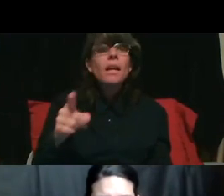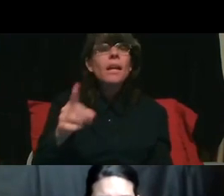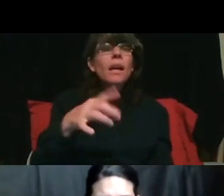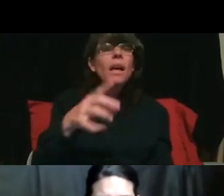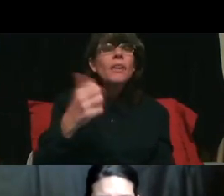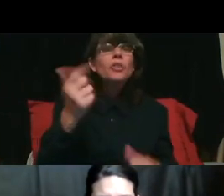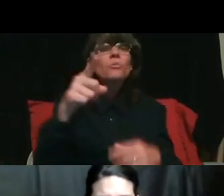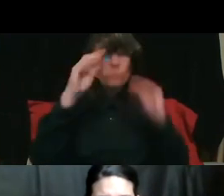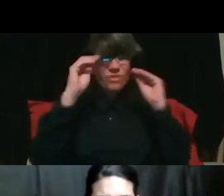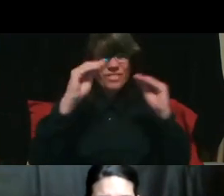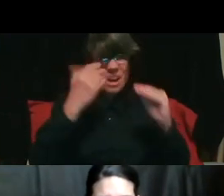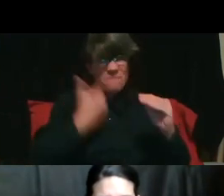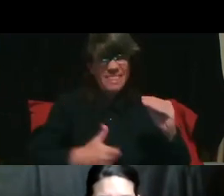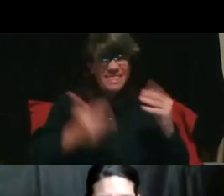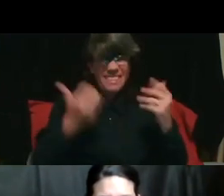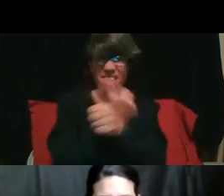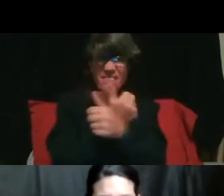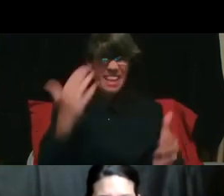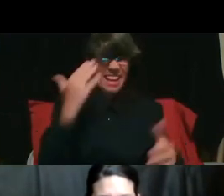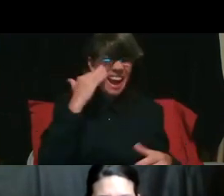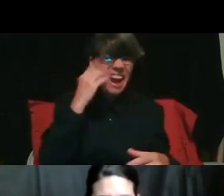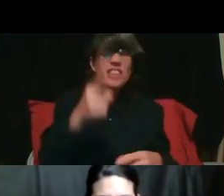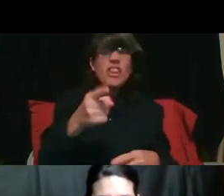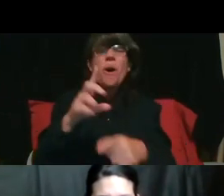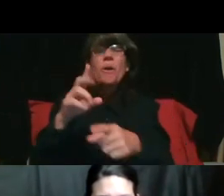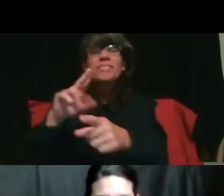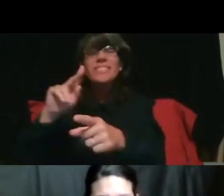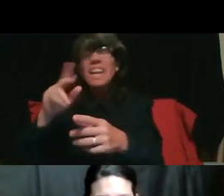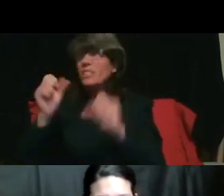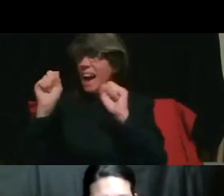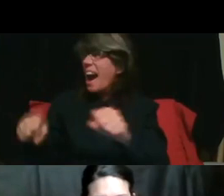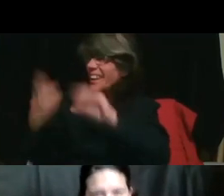know. I can die now.